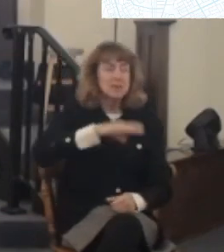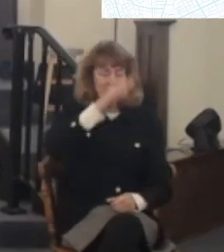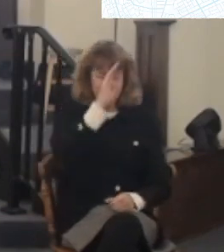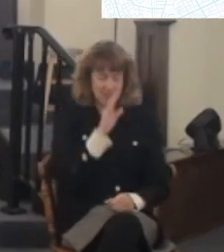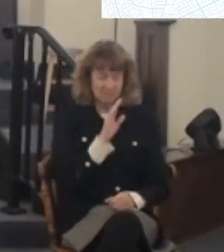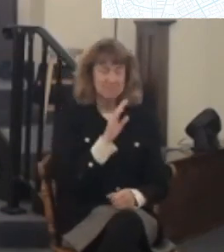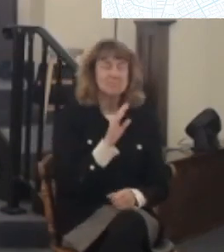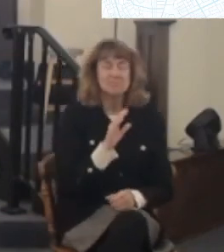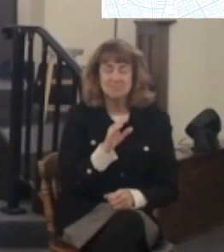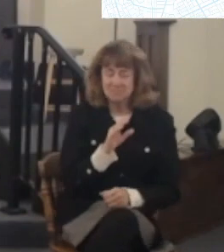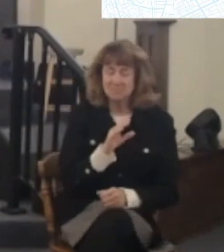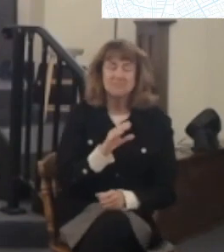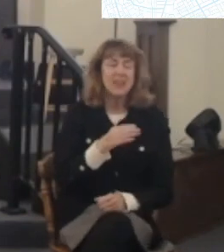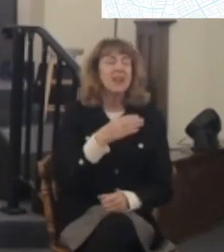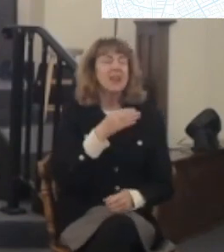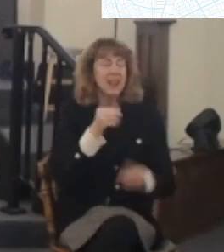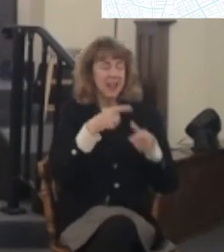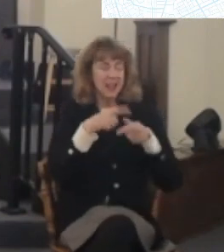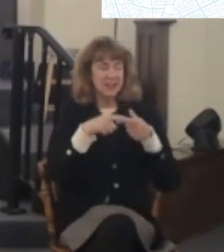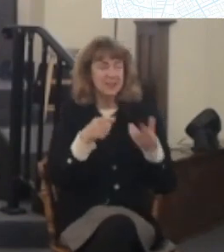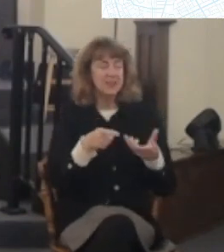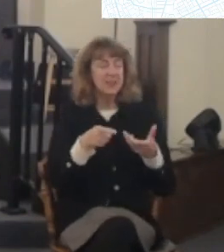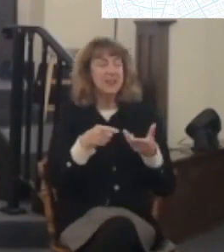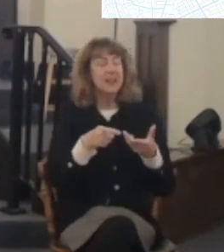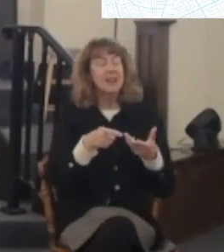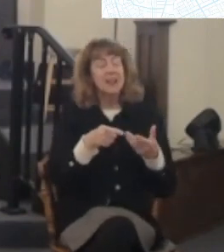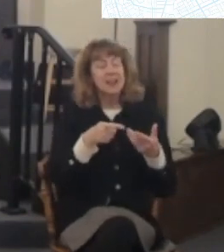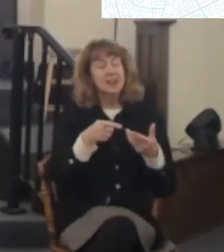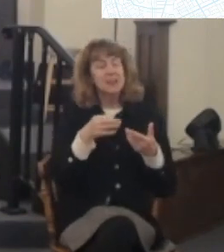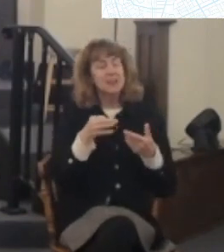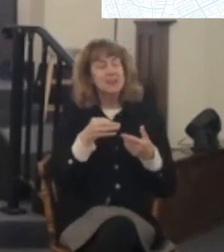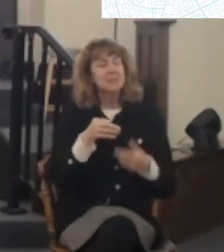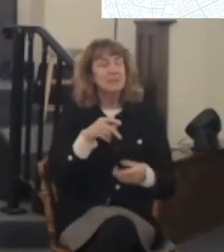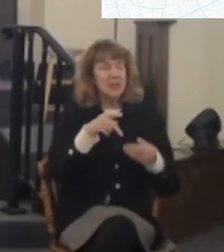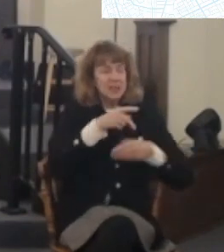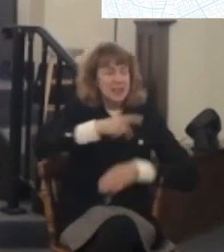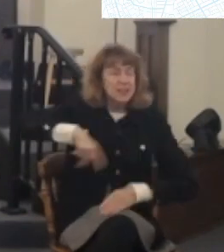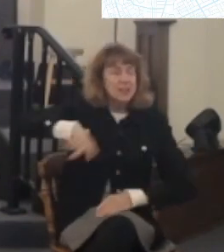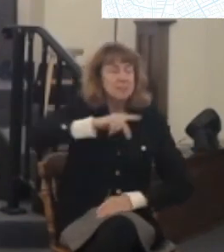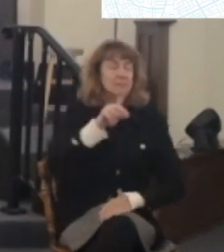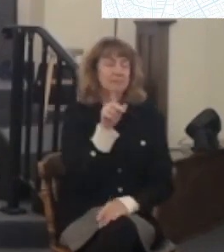Woo! And then after, and in that verse, what is it talking? All these things will be...